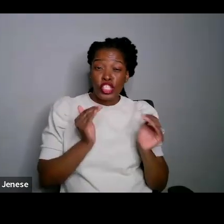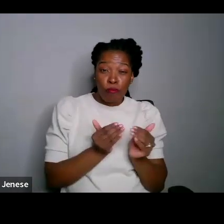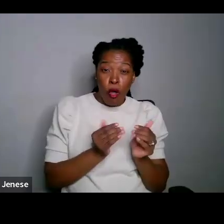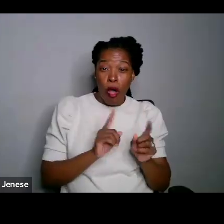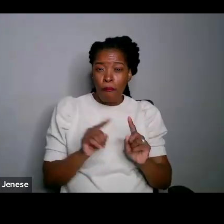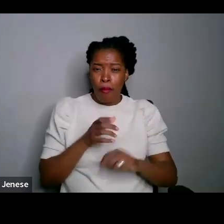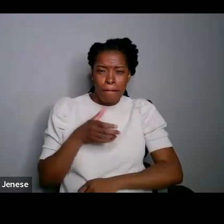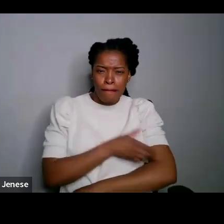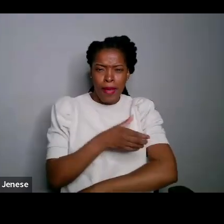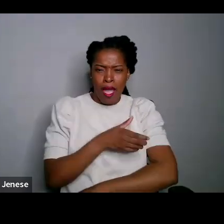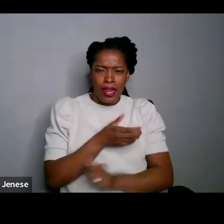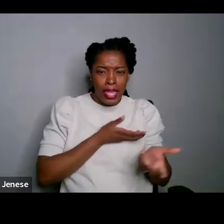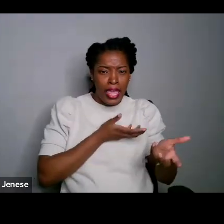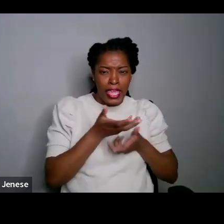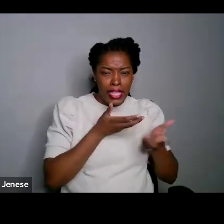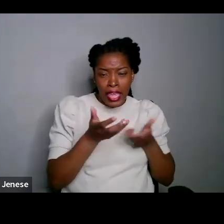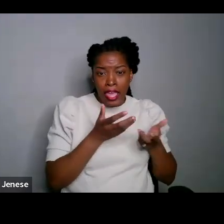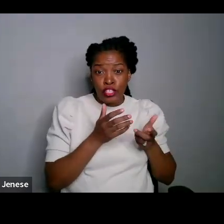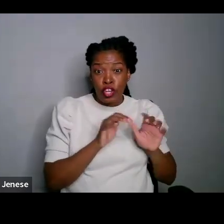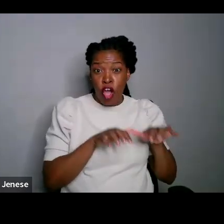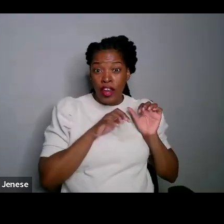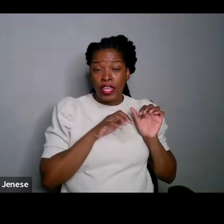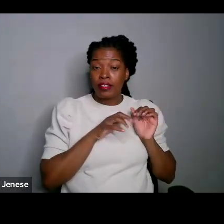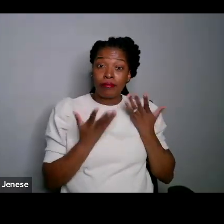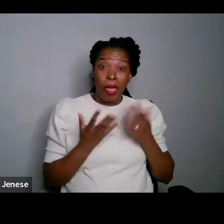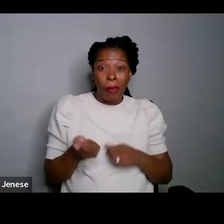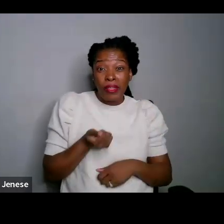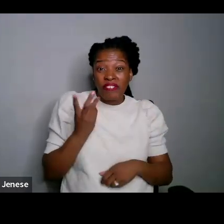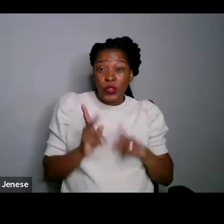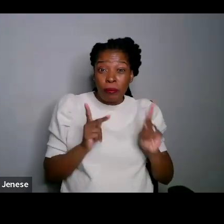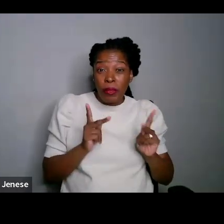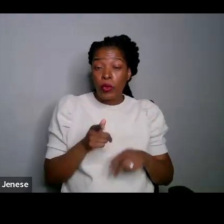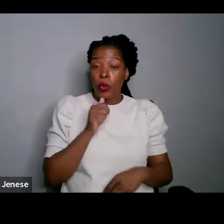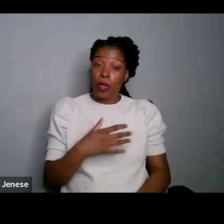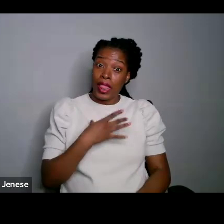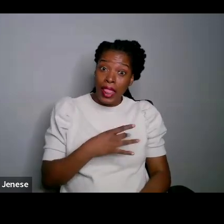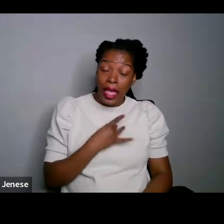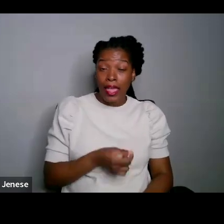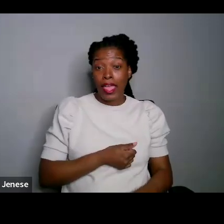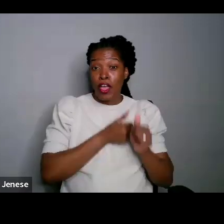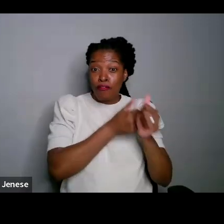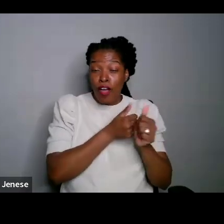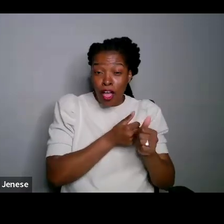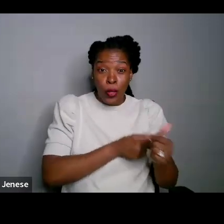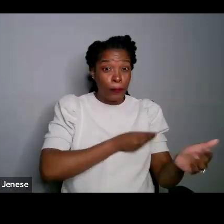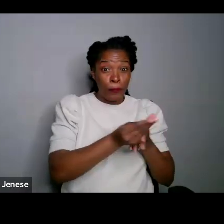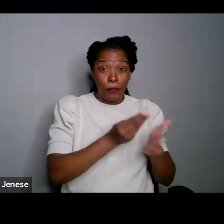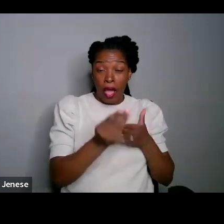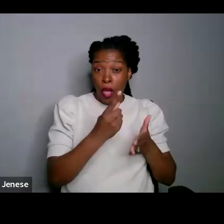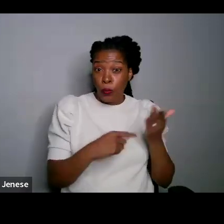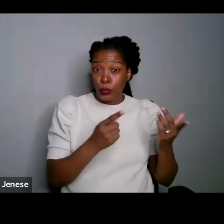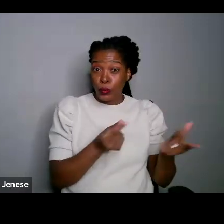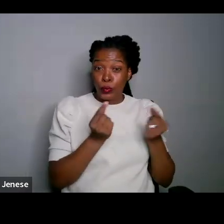who actually click, subscribe, and buy what you're selling on social media is better than thousands